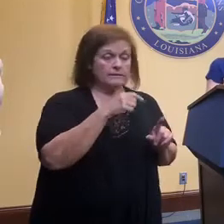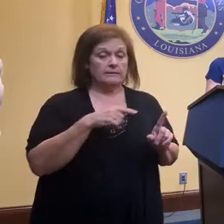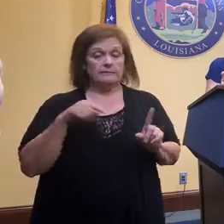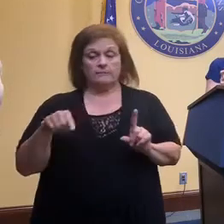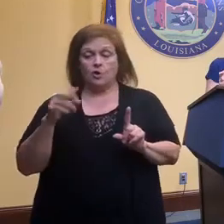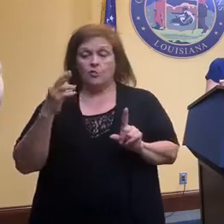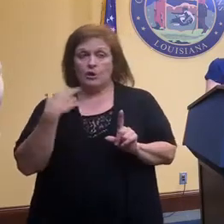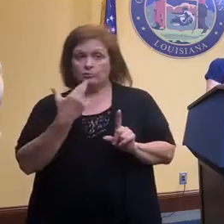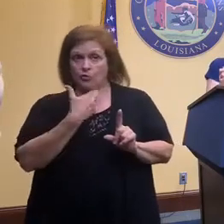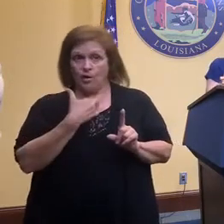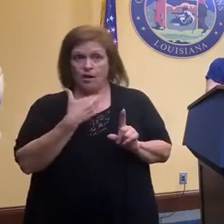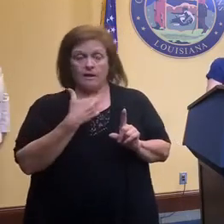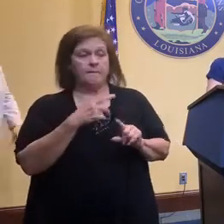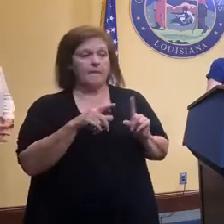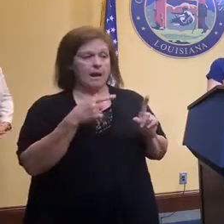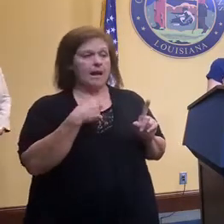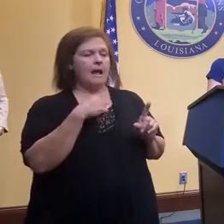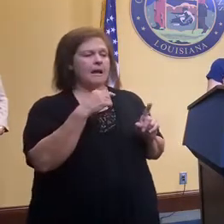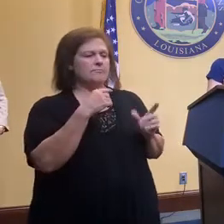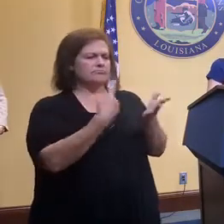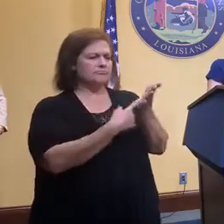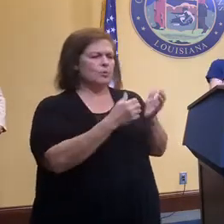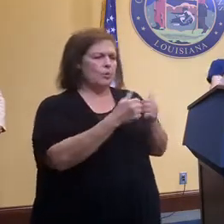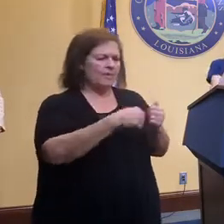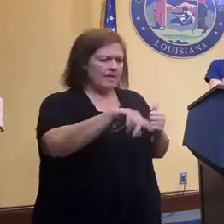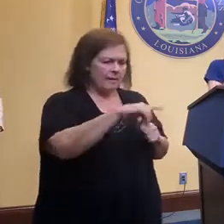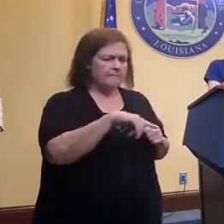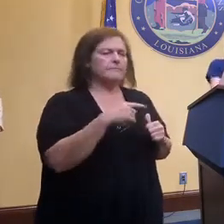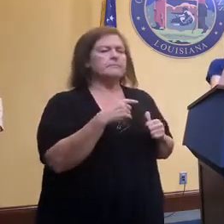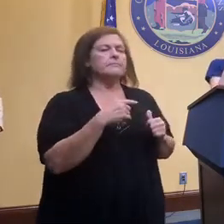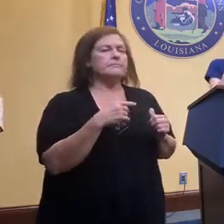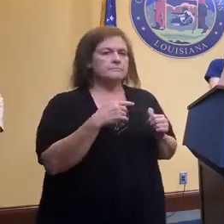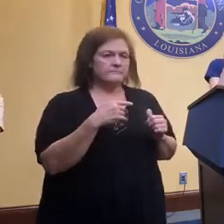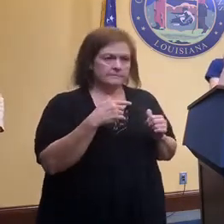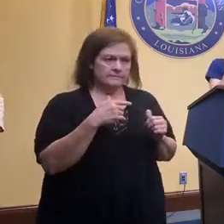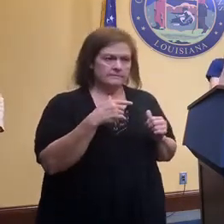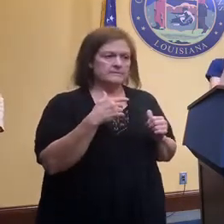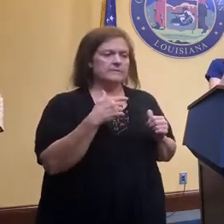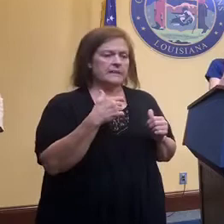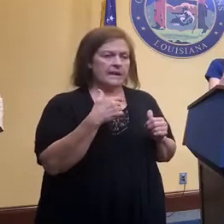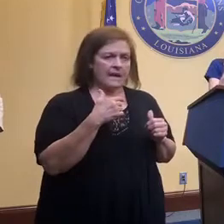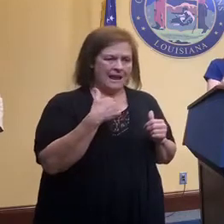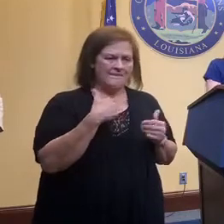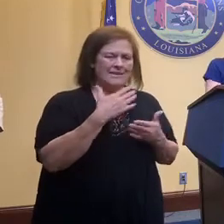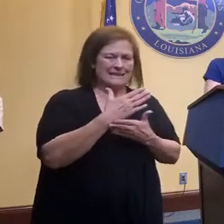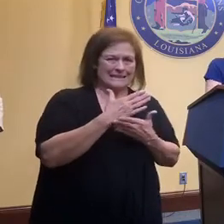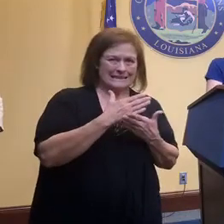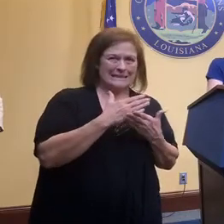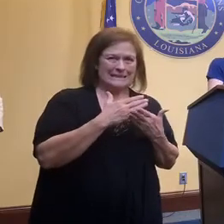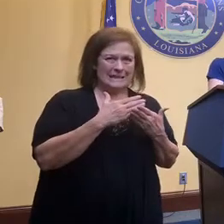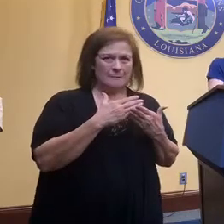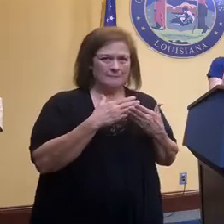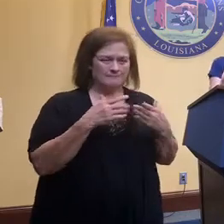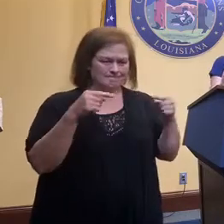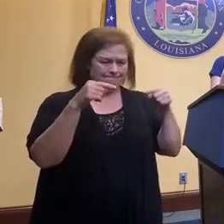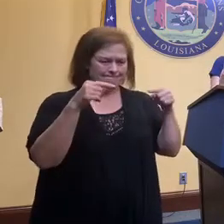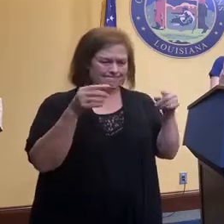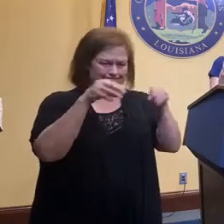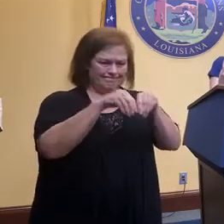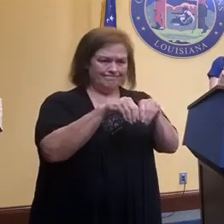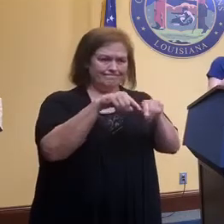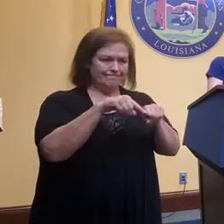restaurants. But I've talked to them in detail about this, and there is some overlap in the